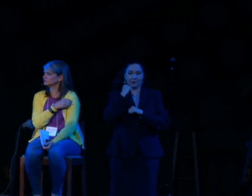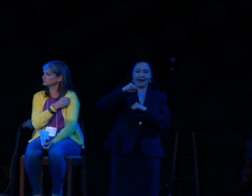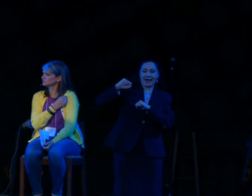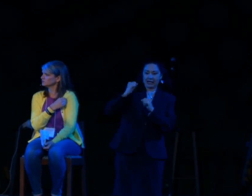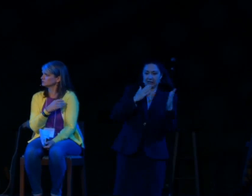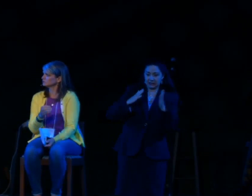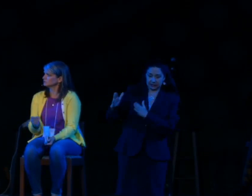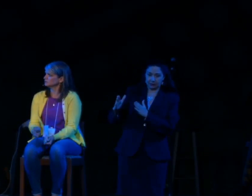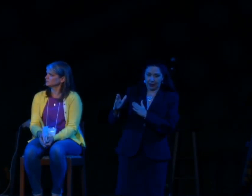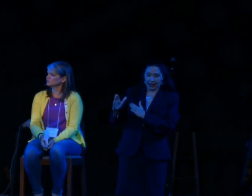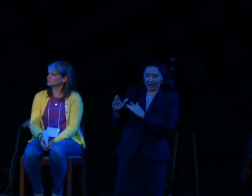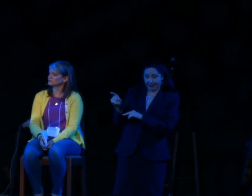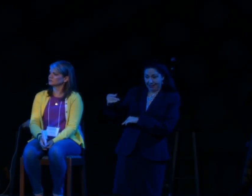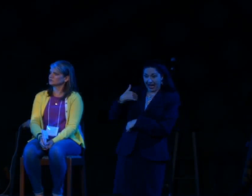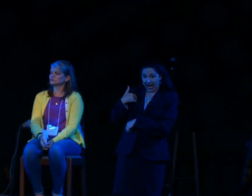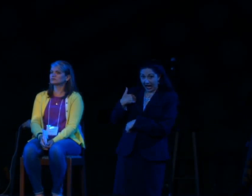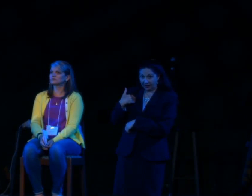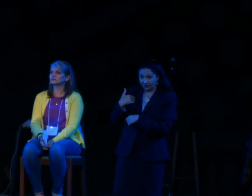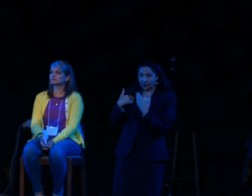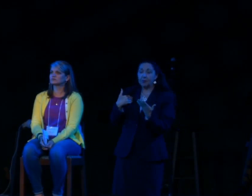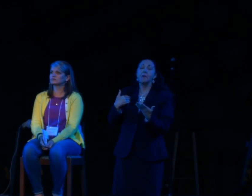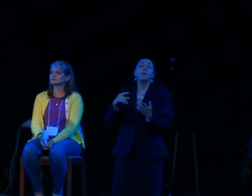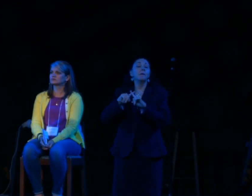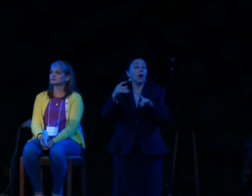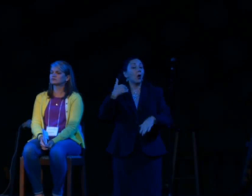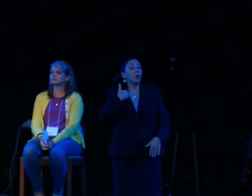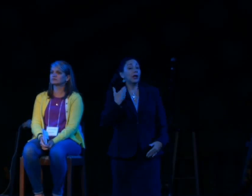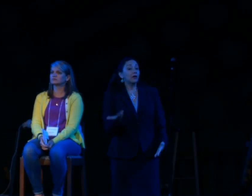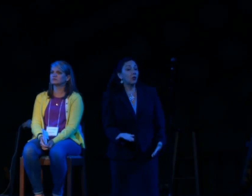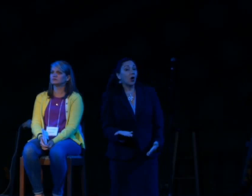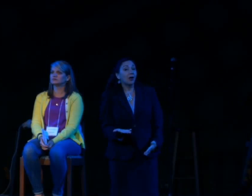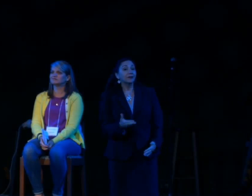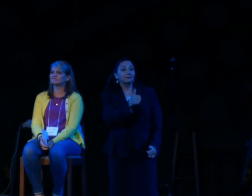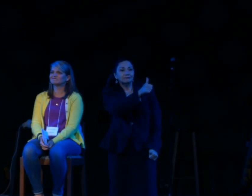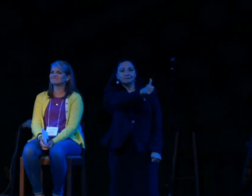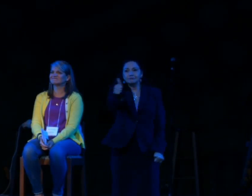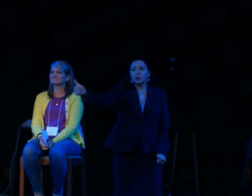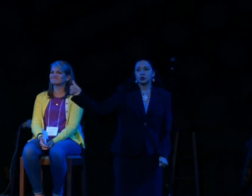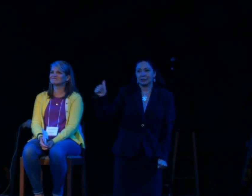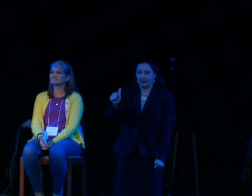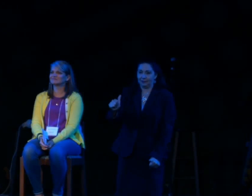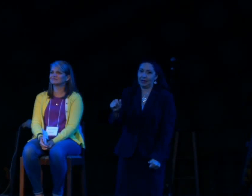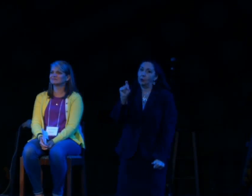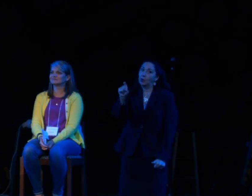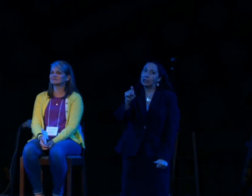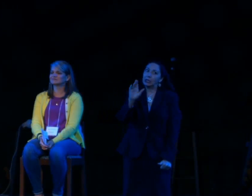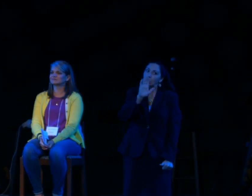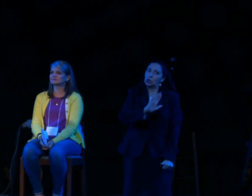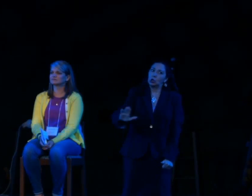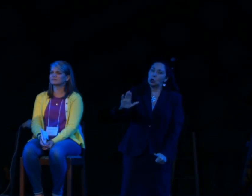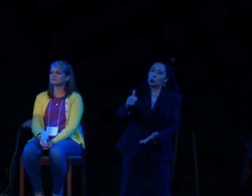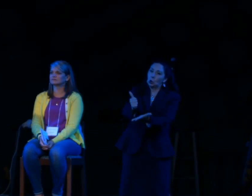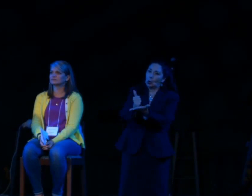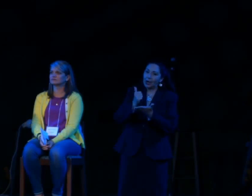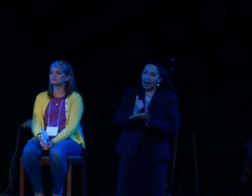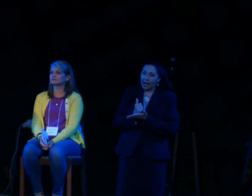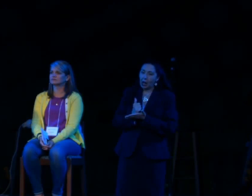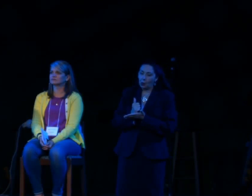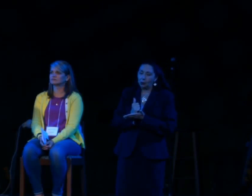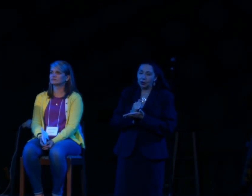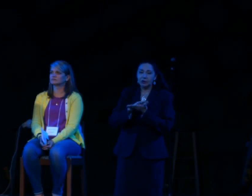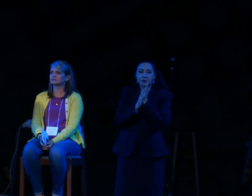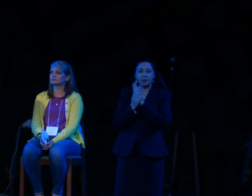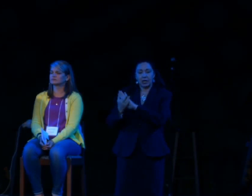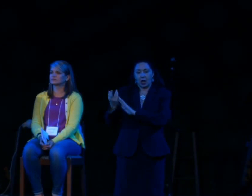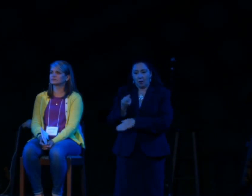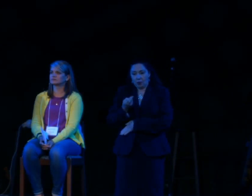pass have. What we have is you, and we need you to be that resource